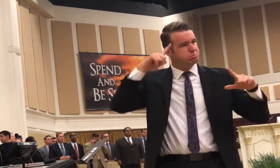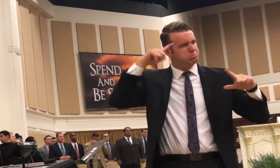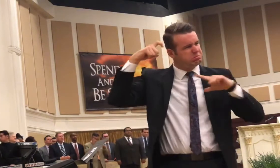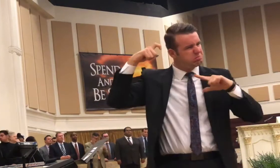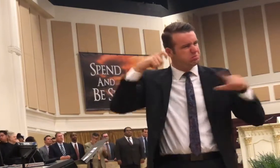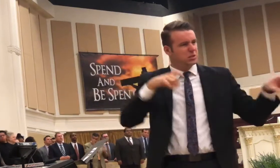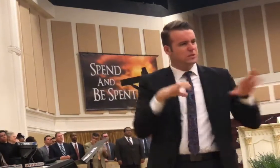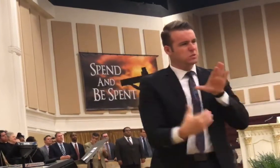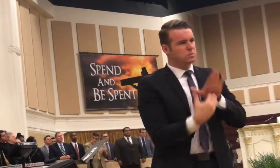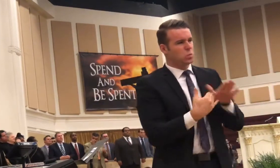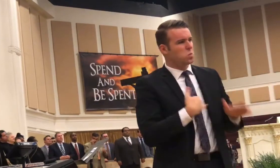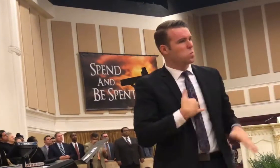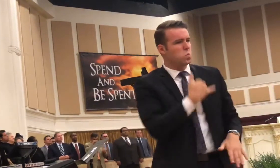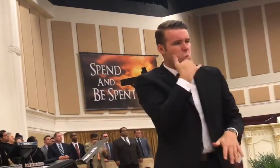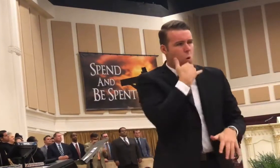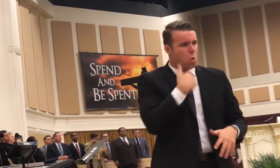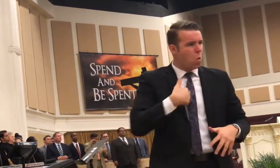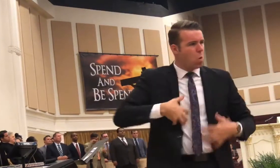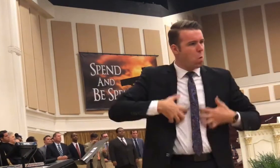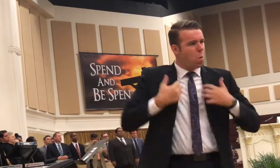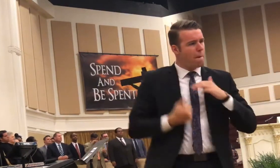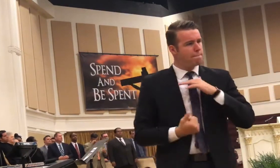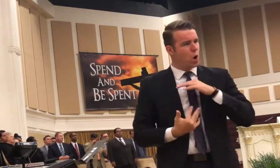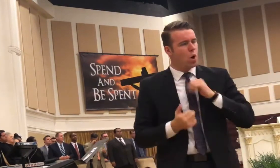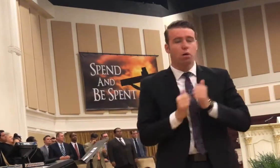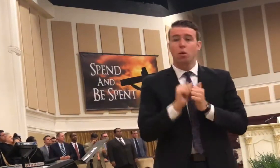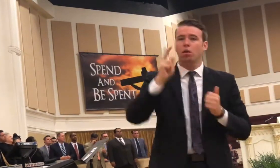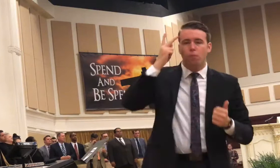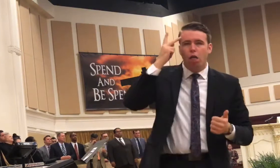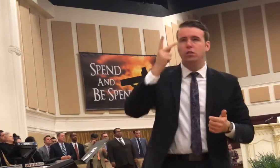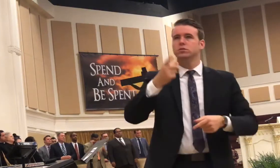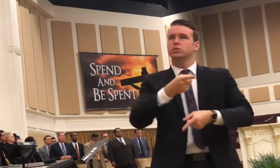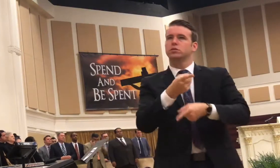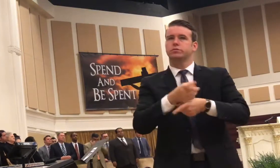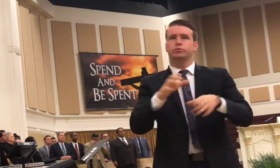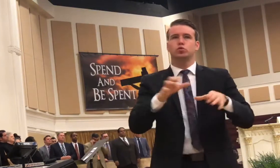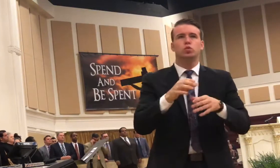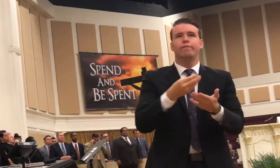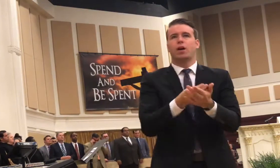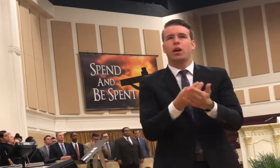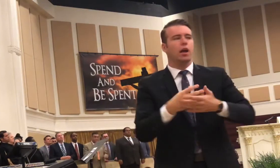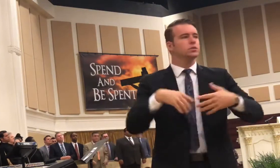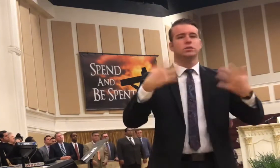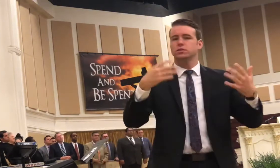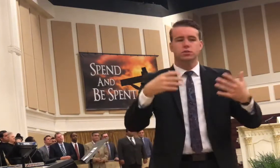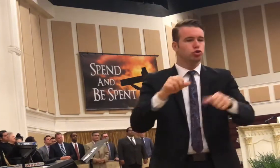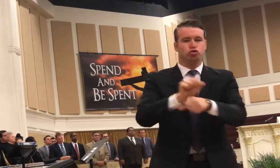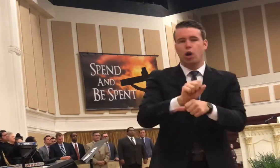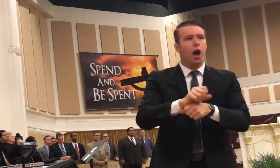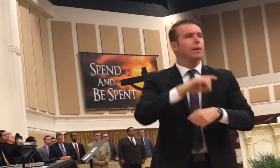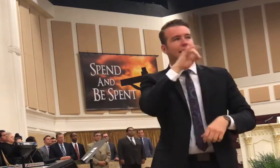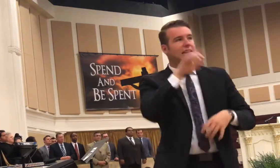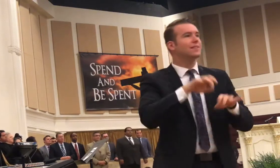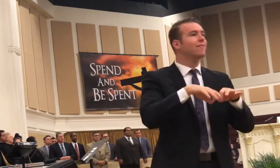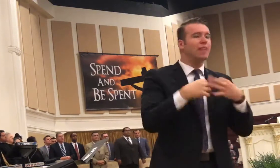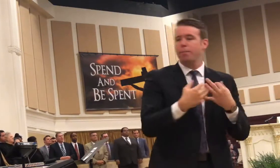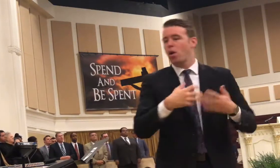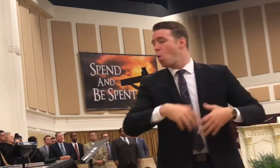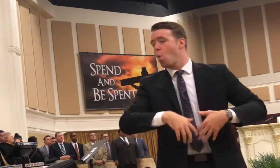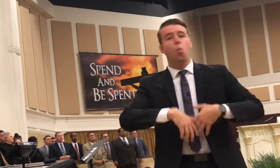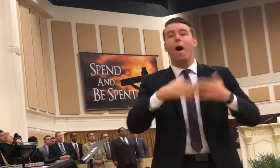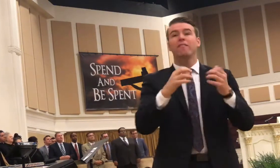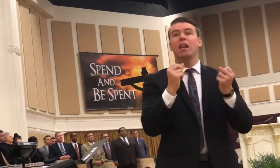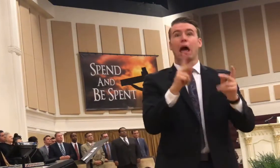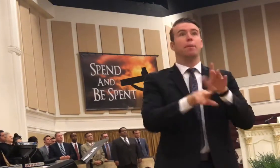done you wrong and everything that's going wrong with politics and injustice and life and finances on the job with the kids, with the family, with the brother, all